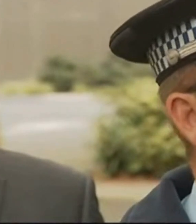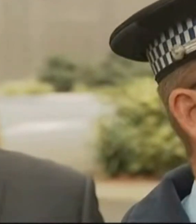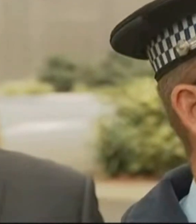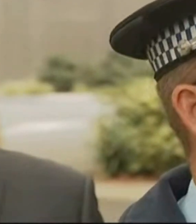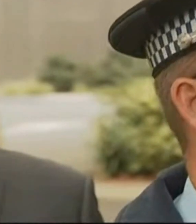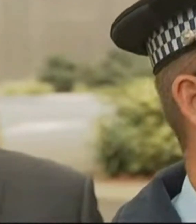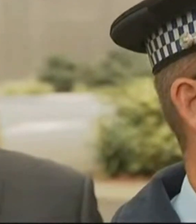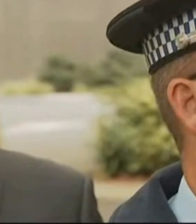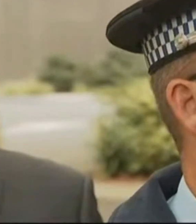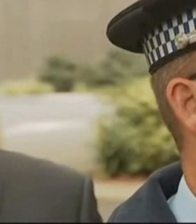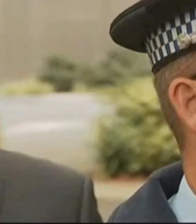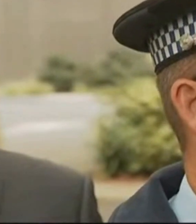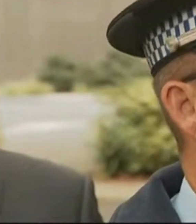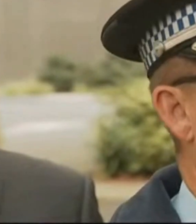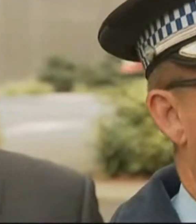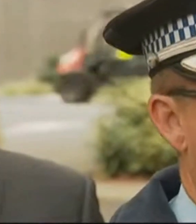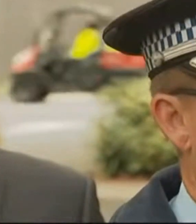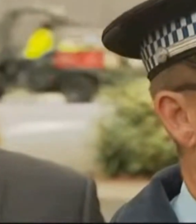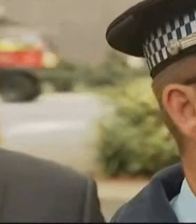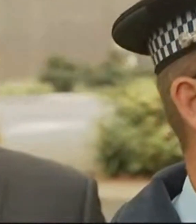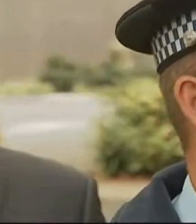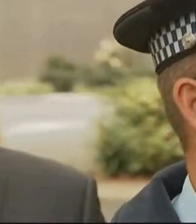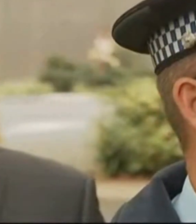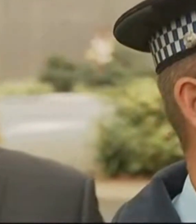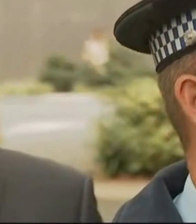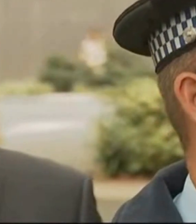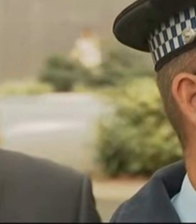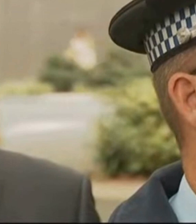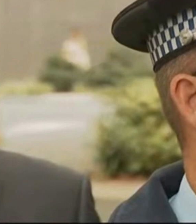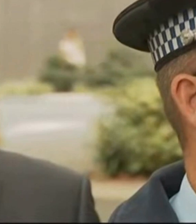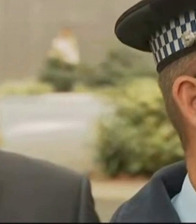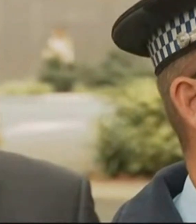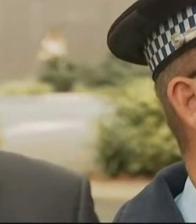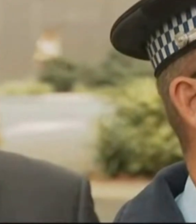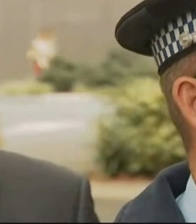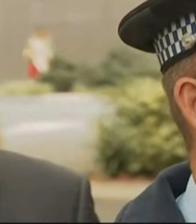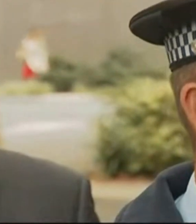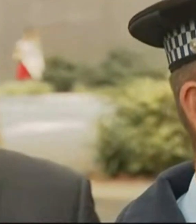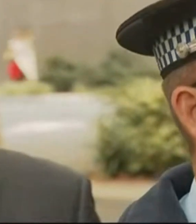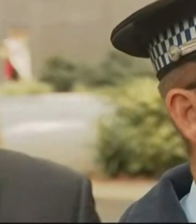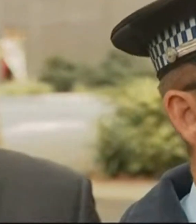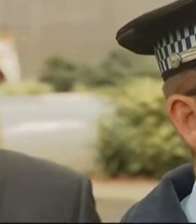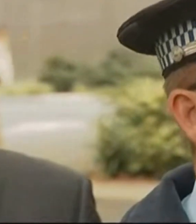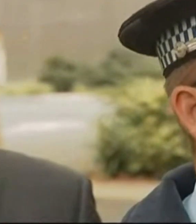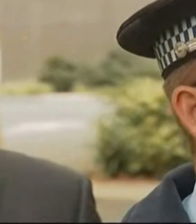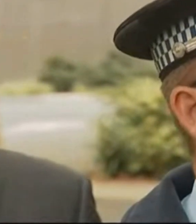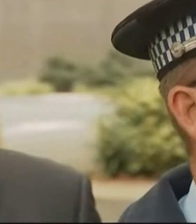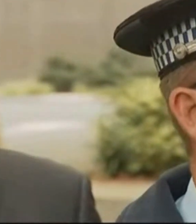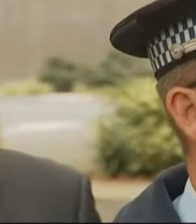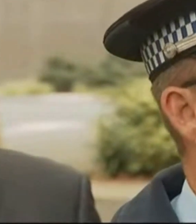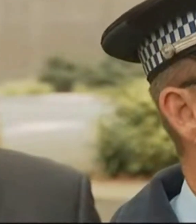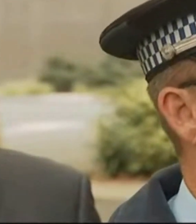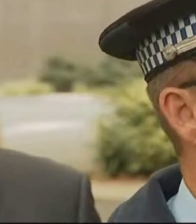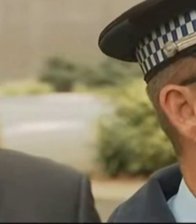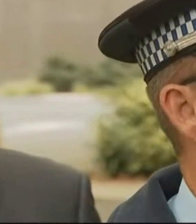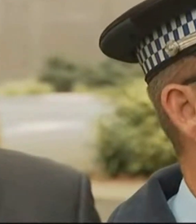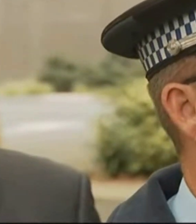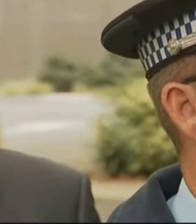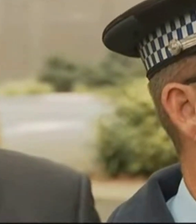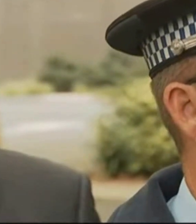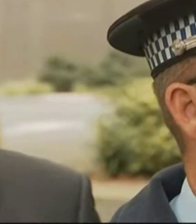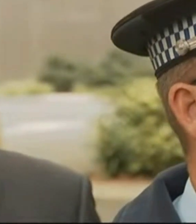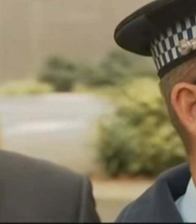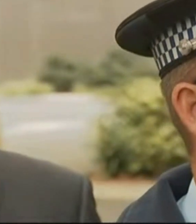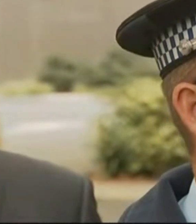our community, not standing in lines outside of pubs, not going to rave parties on Bondi headlands, doing exactly what those people are doing now